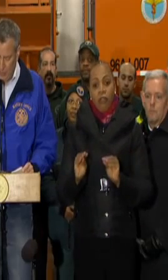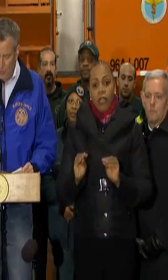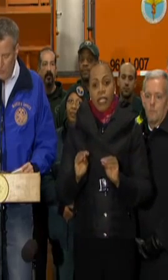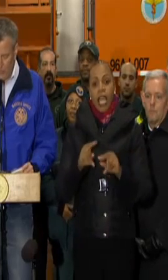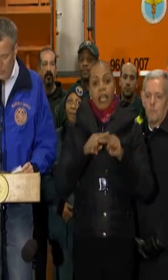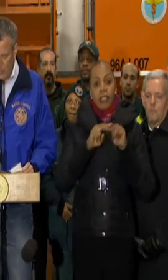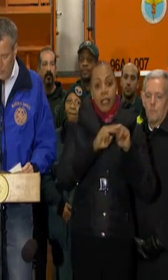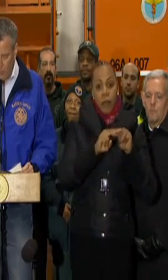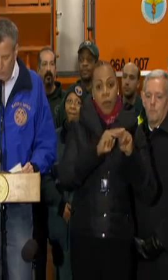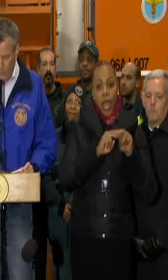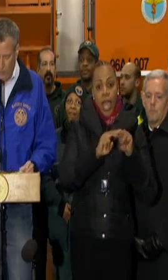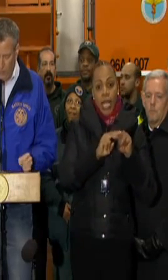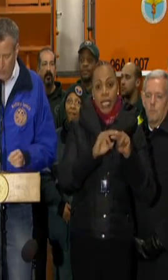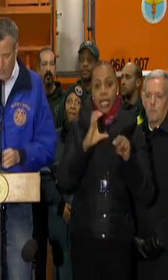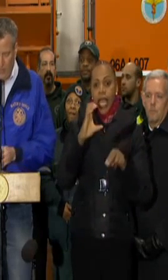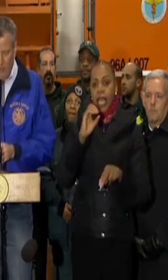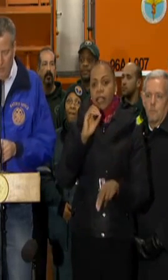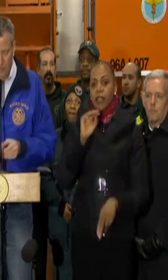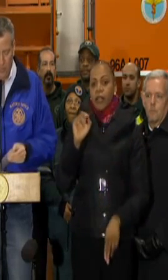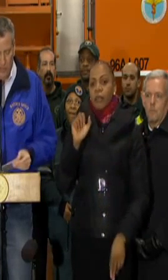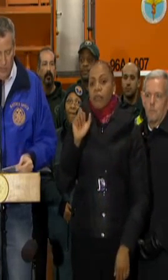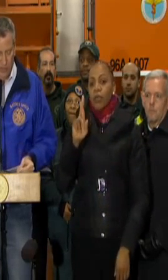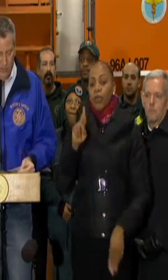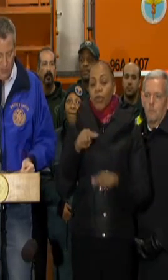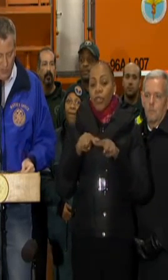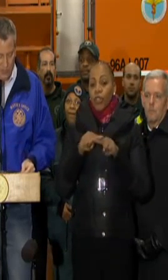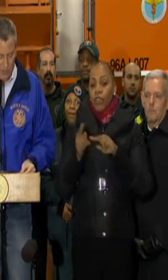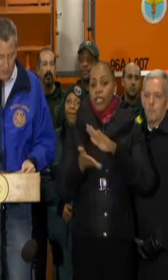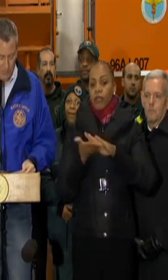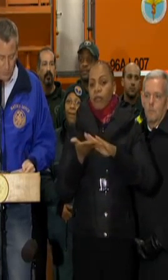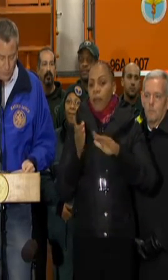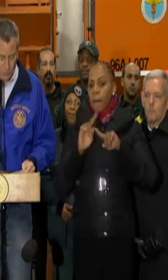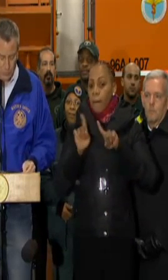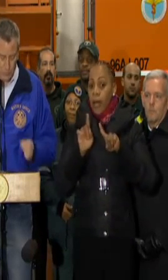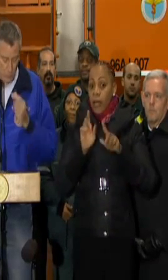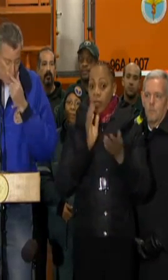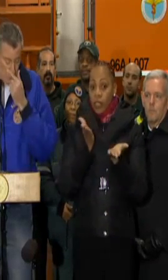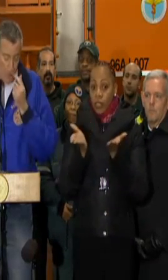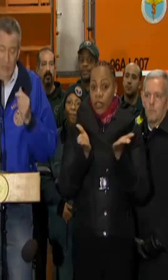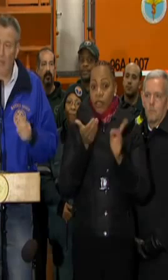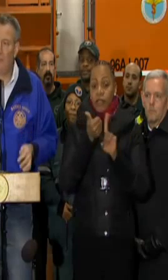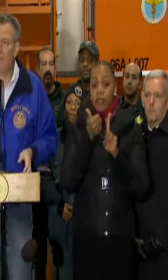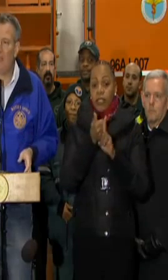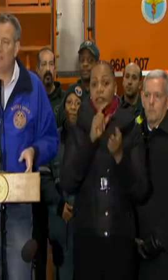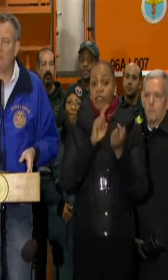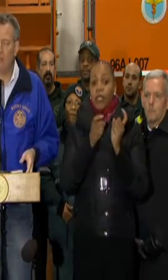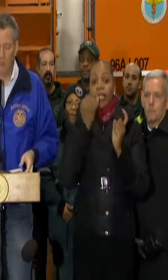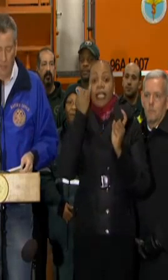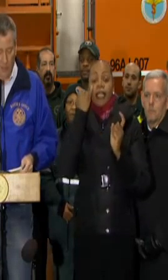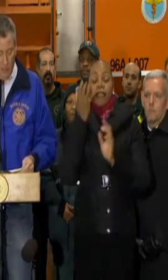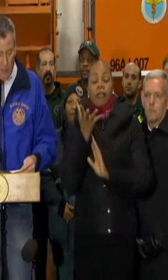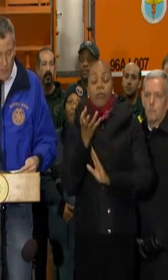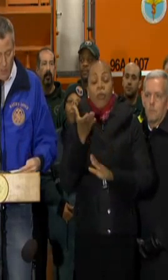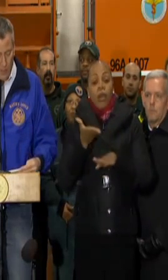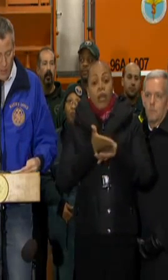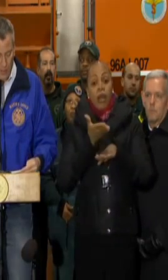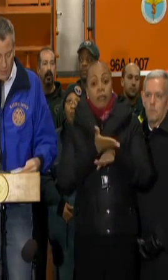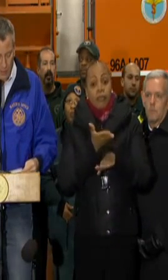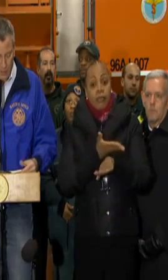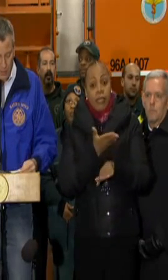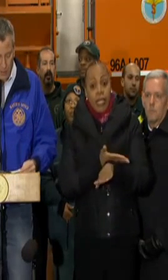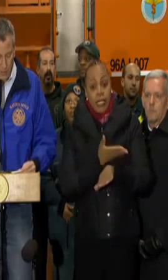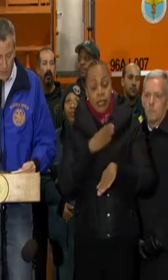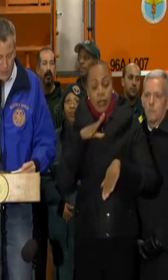and commuter trains are running, but there have been changes to service. If you want updates